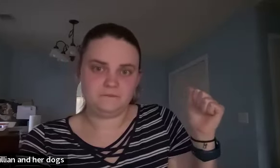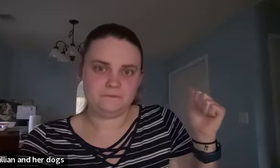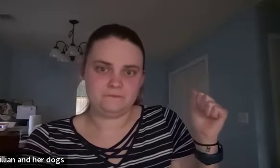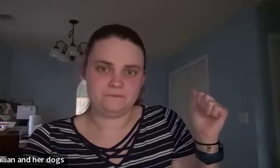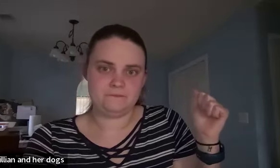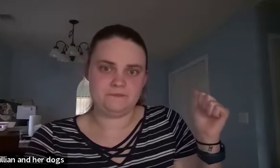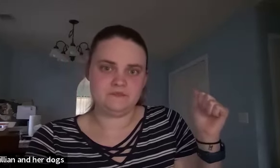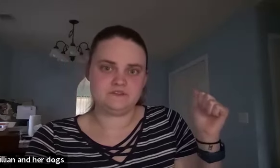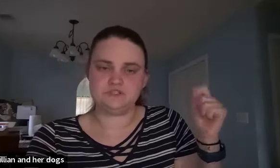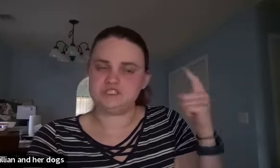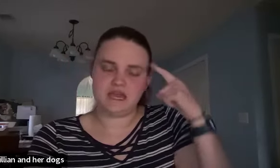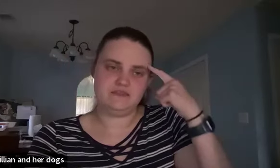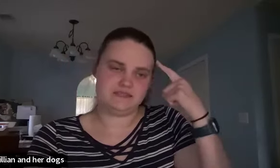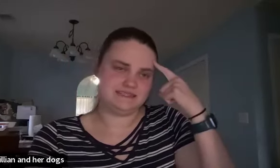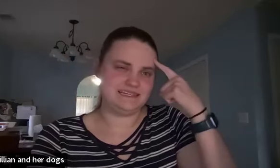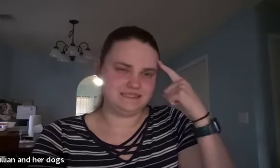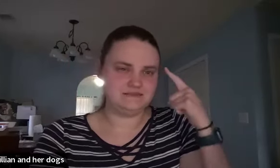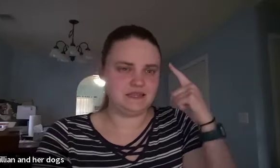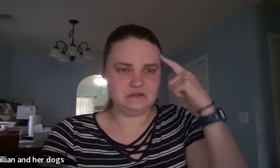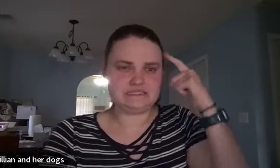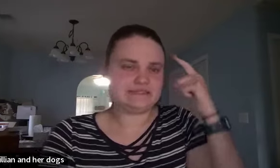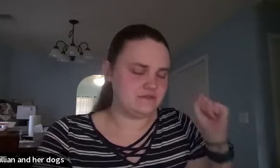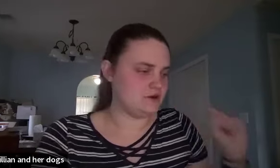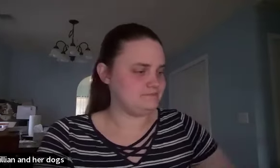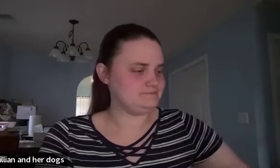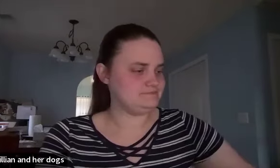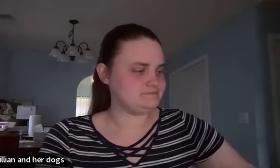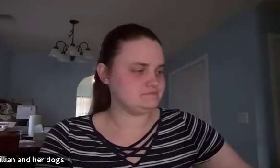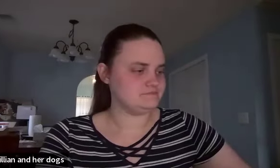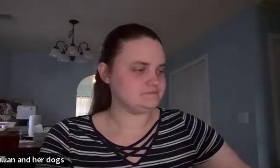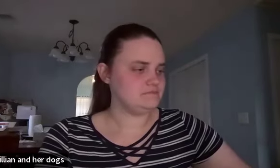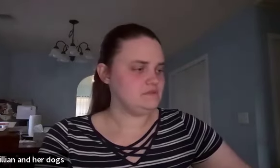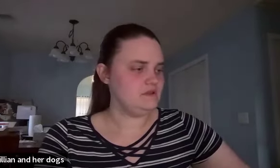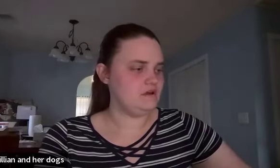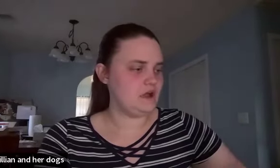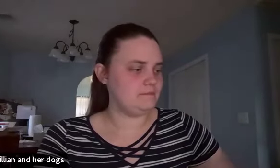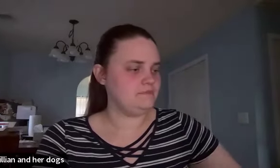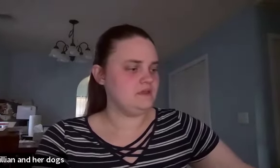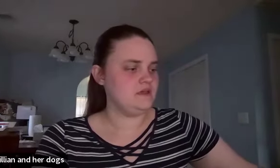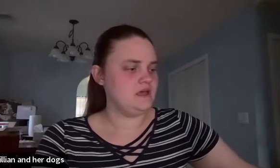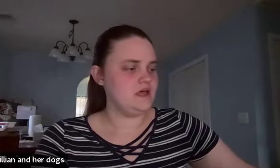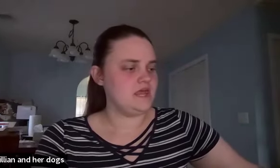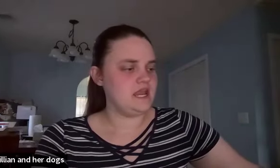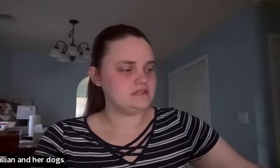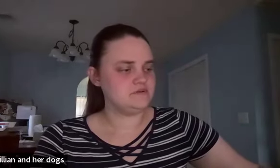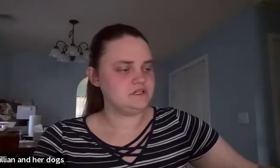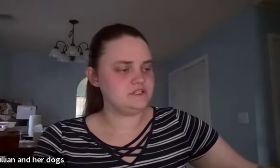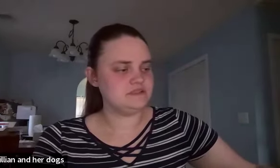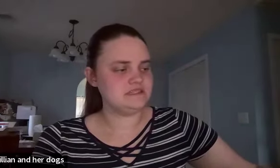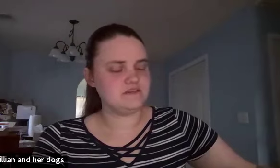Okay. So it's just adding that cent, that little cent there. Okay. The next thing we're going to do is the sign